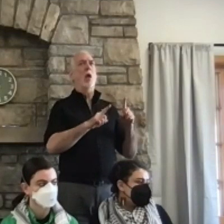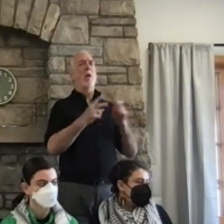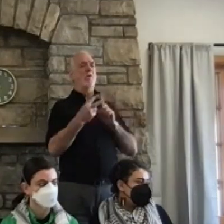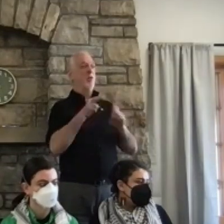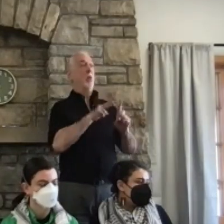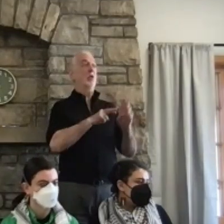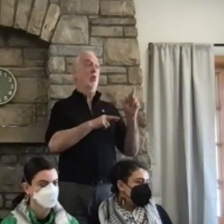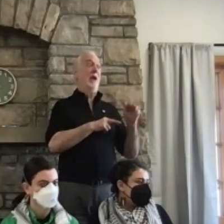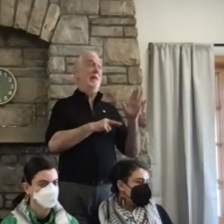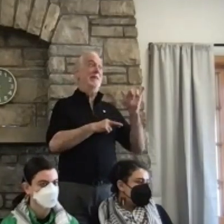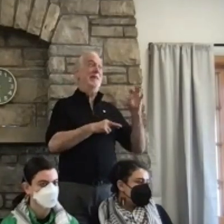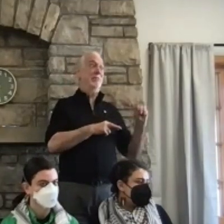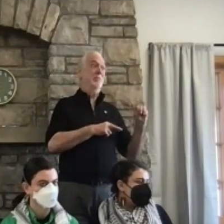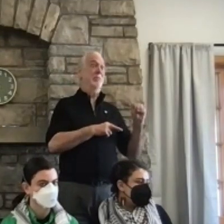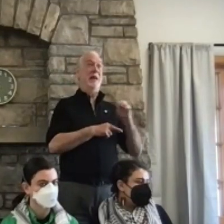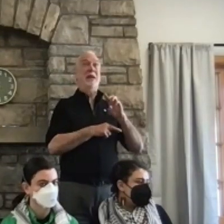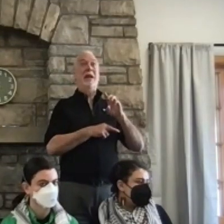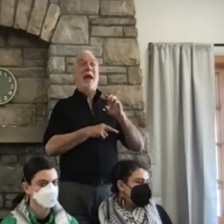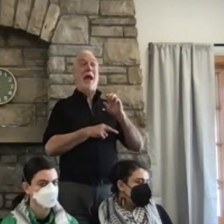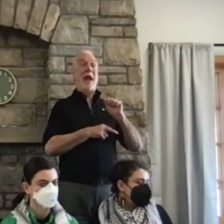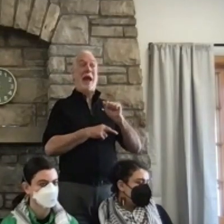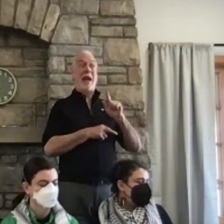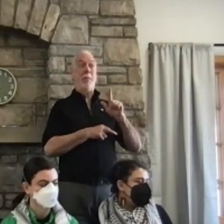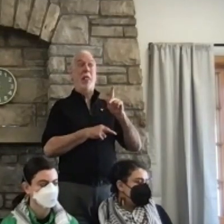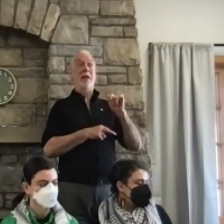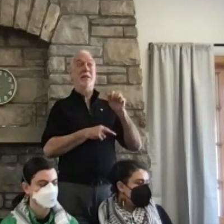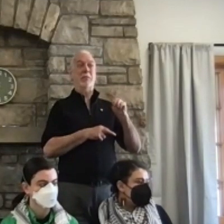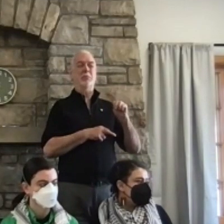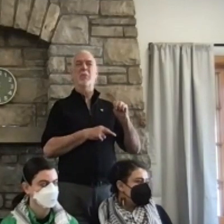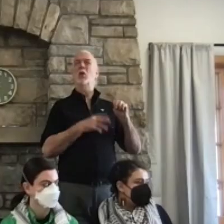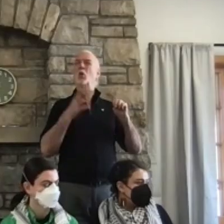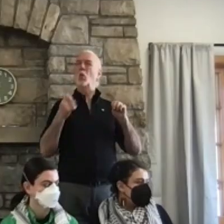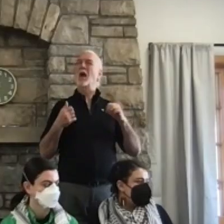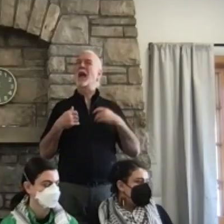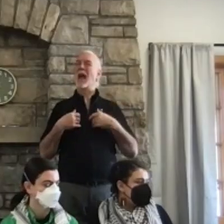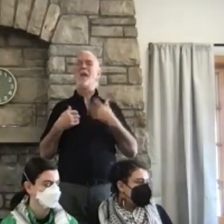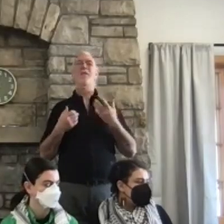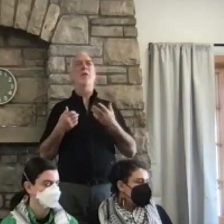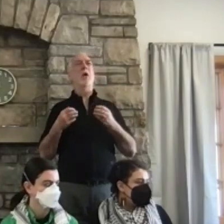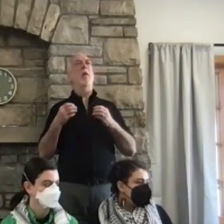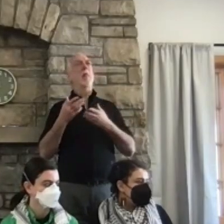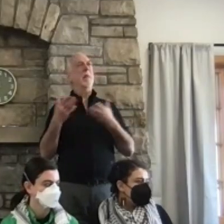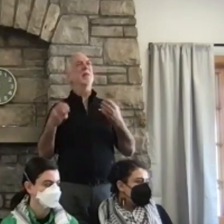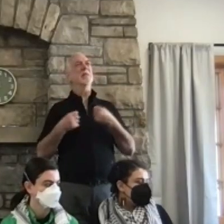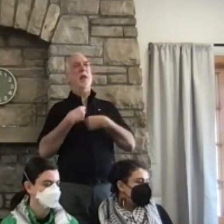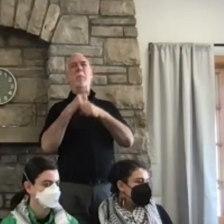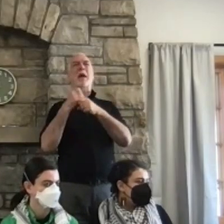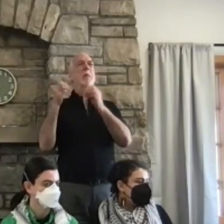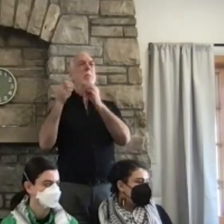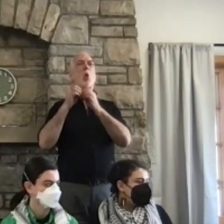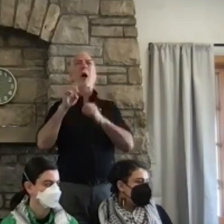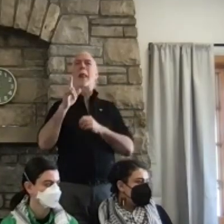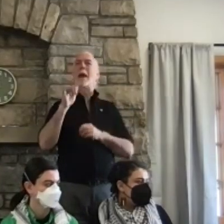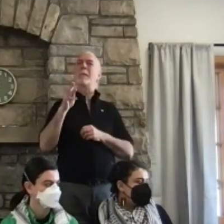and ensuring accessible and sustainable housing that is climate resistant. Just some things. A